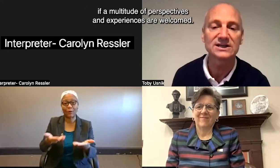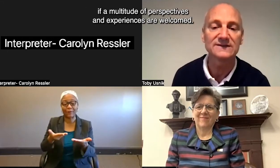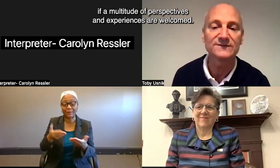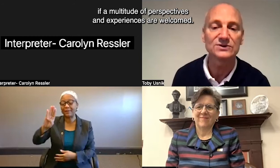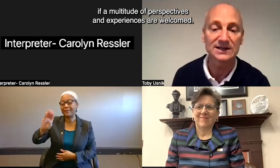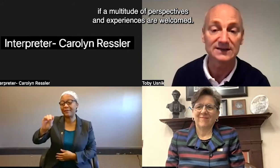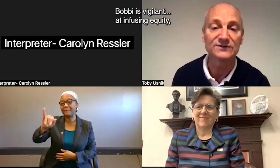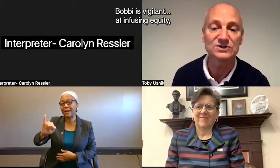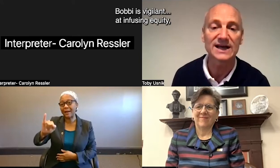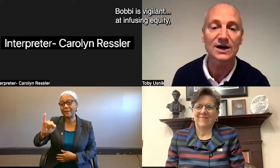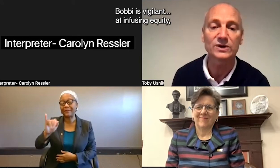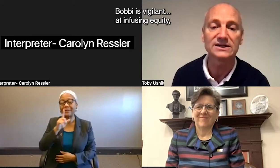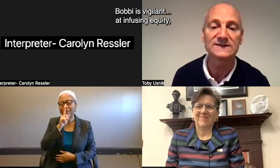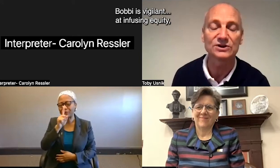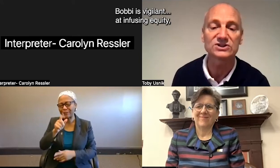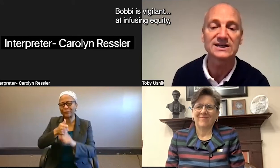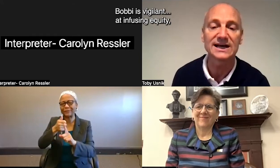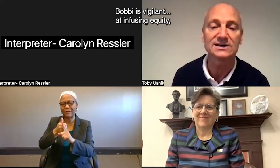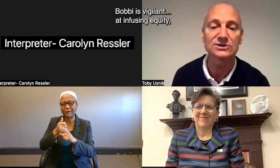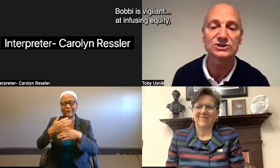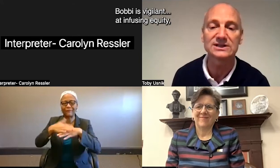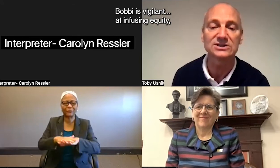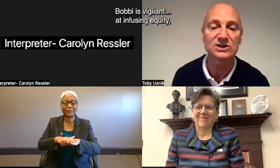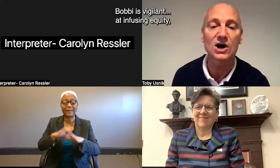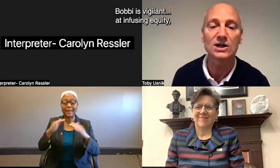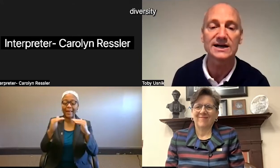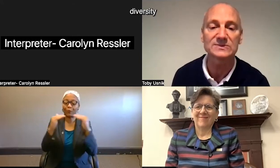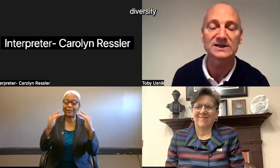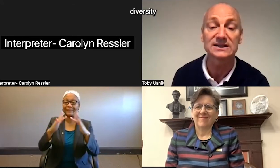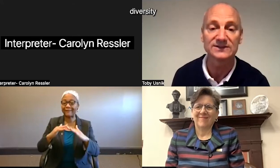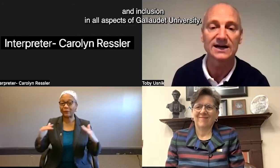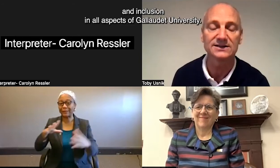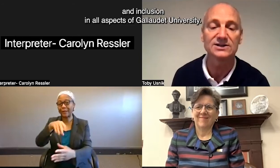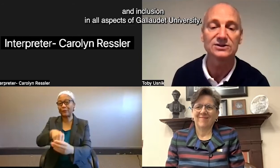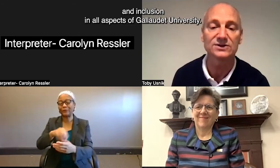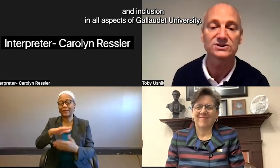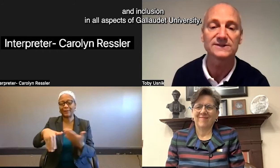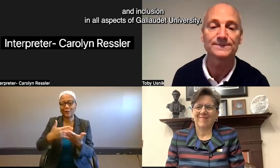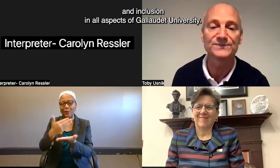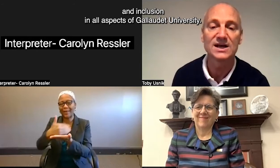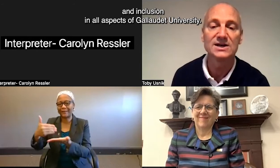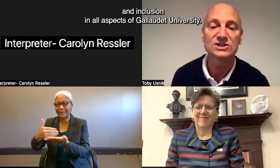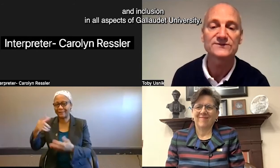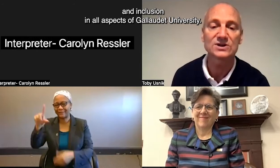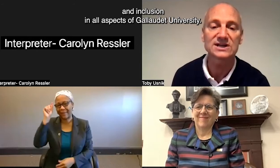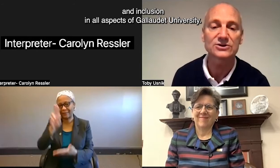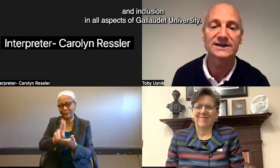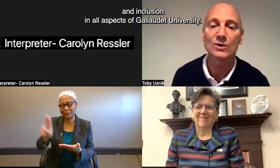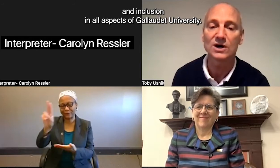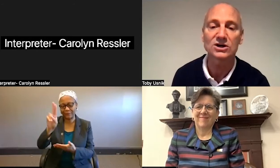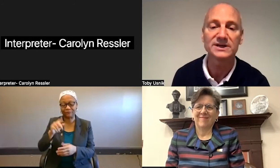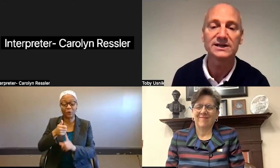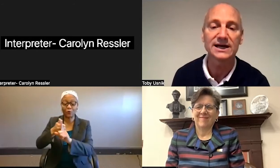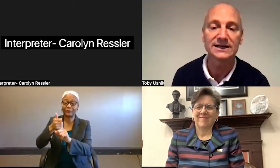vigilant at infusing equity, diversity, and inclusion in all aspects of Gallaudet University. She is focused on